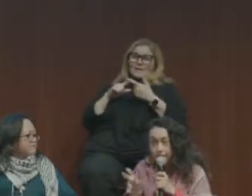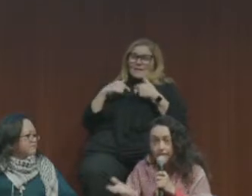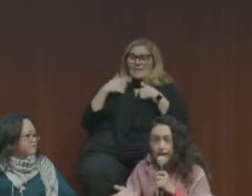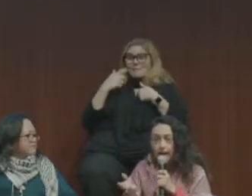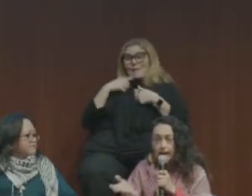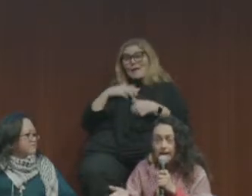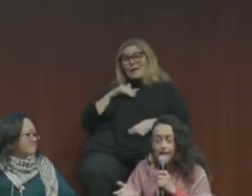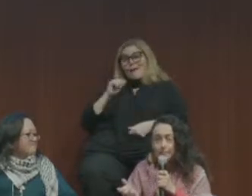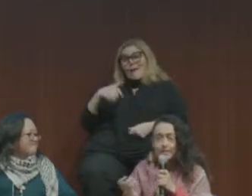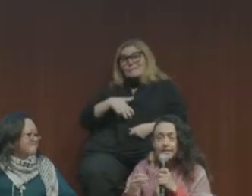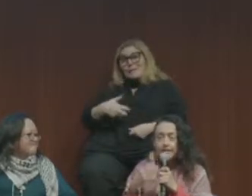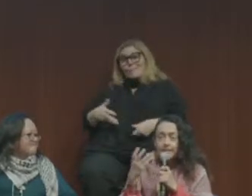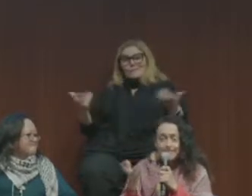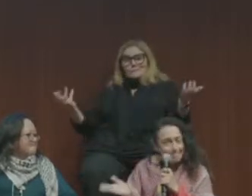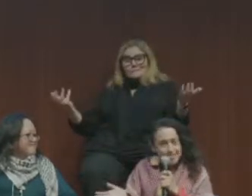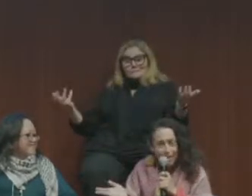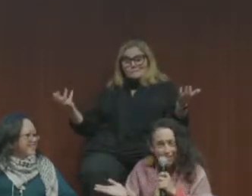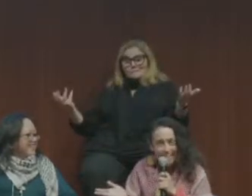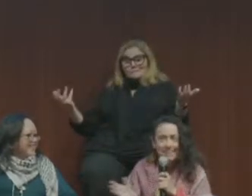pregnant,